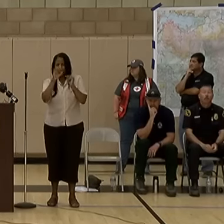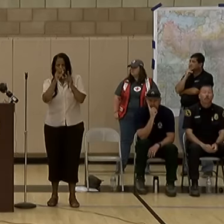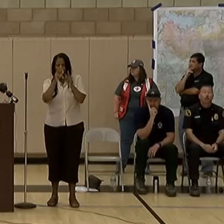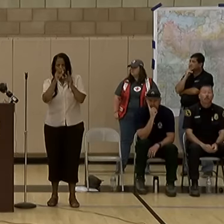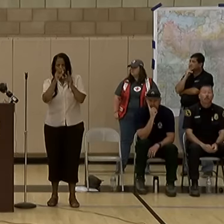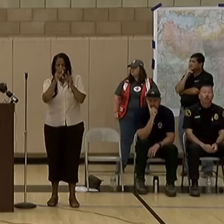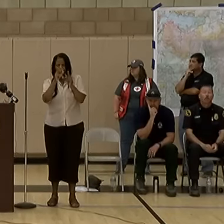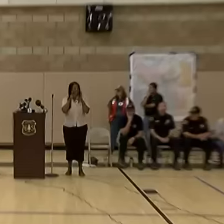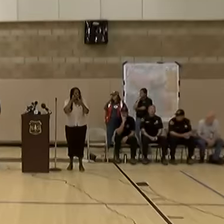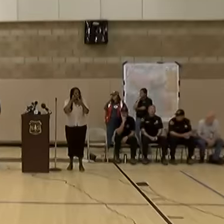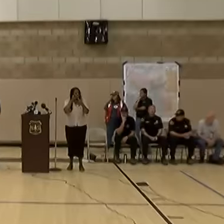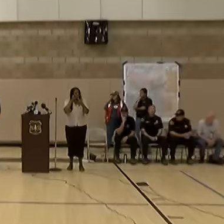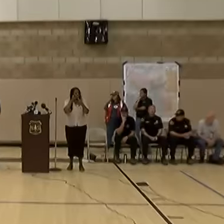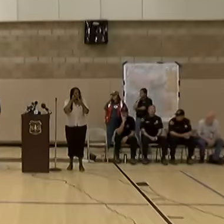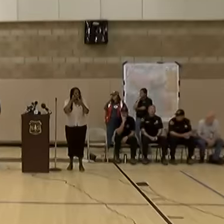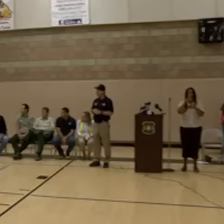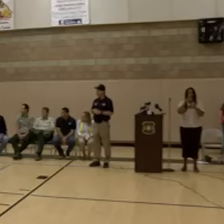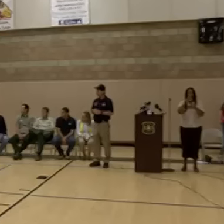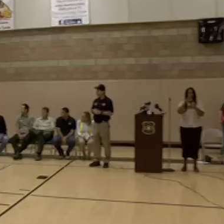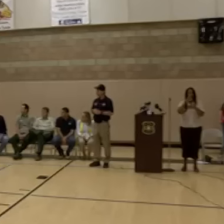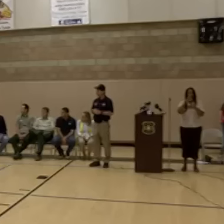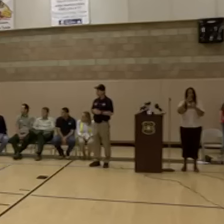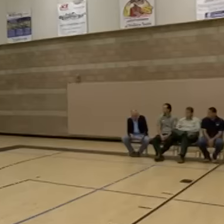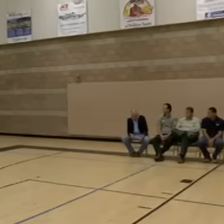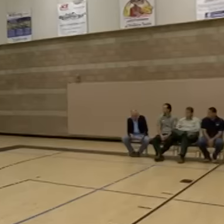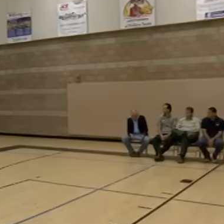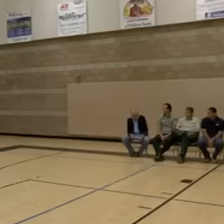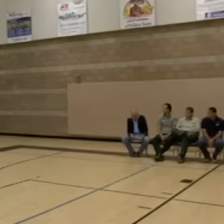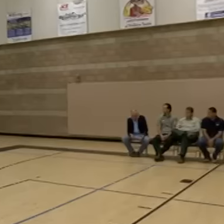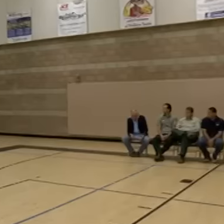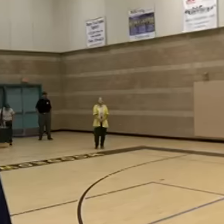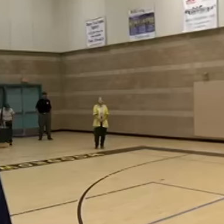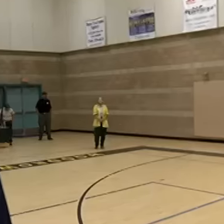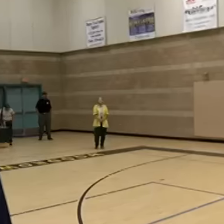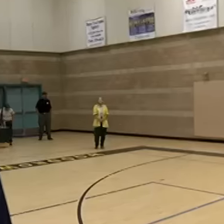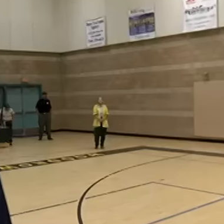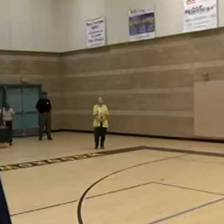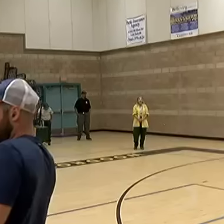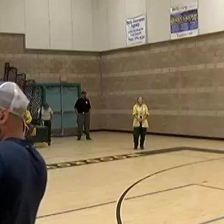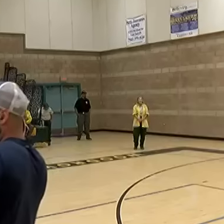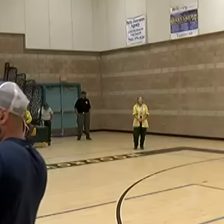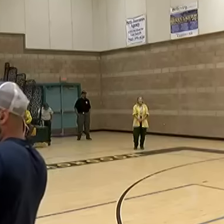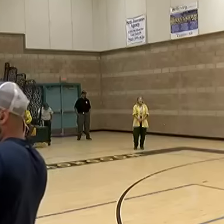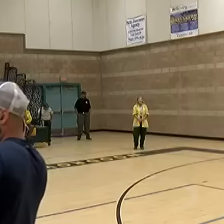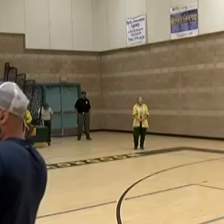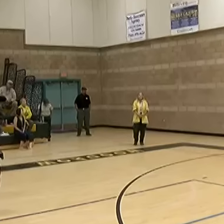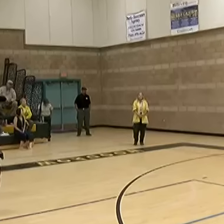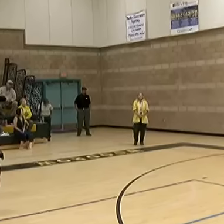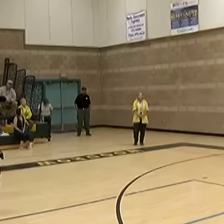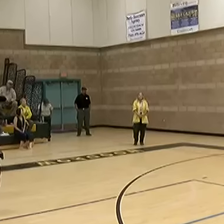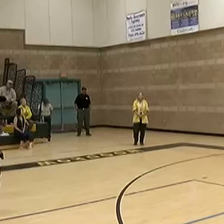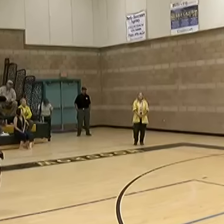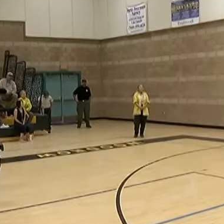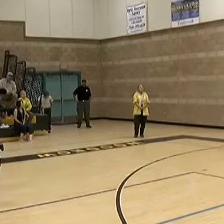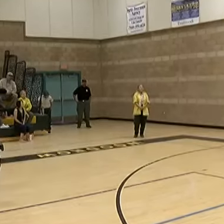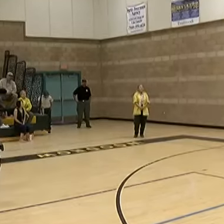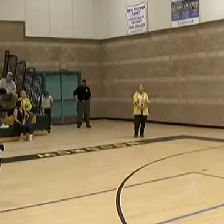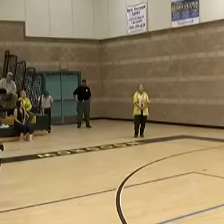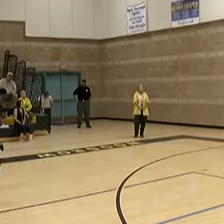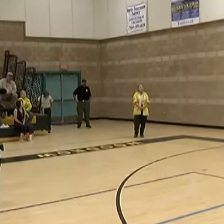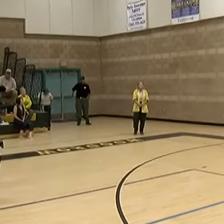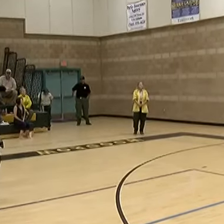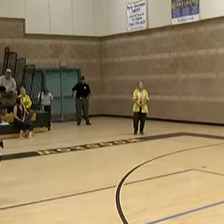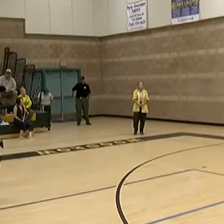between Ridgecrest and Bakersfield. So if you have someone in the extended care, there's 78 patients in